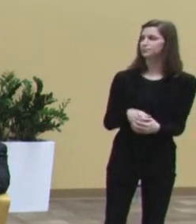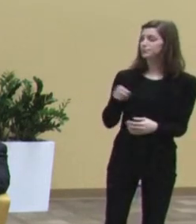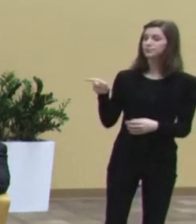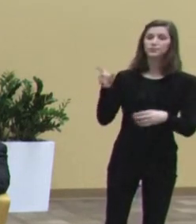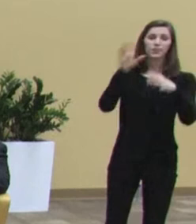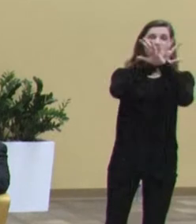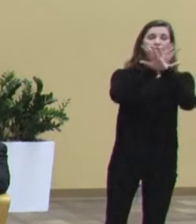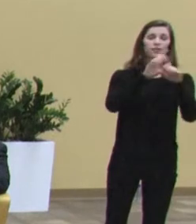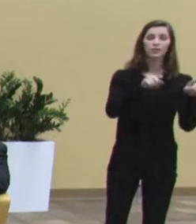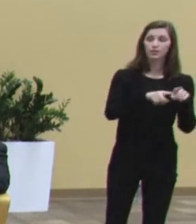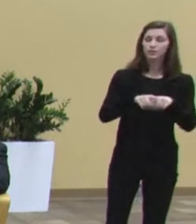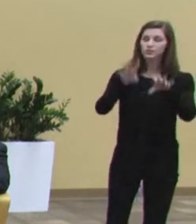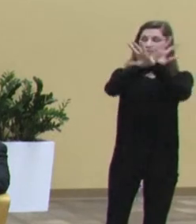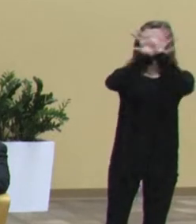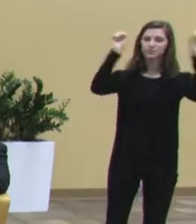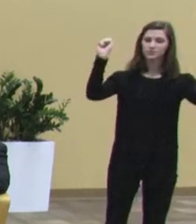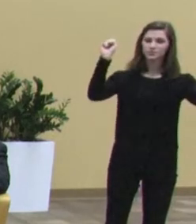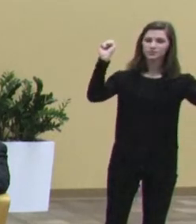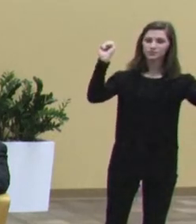president of the